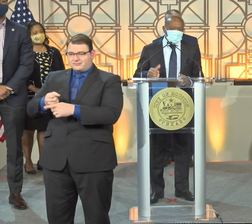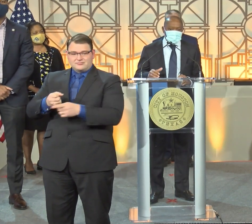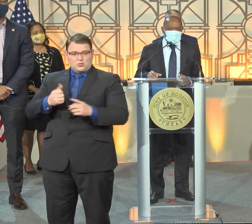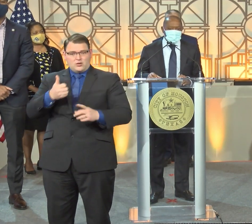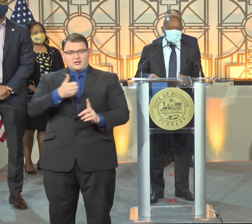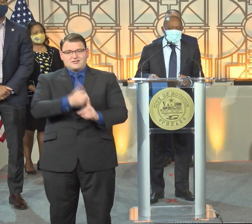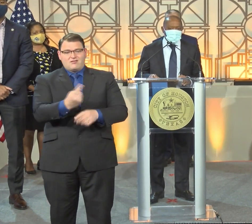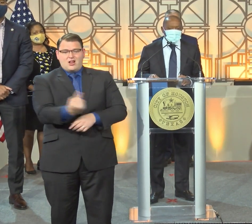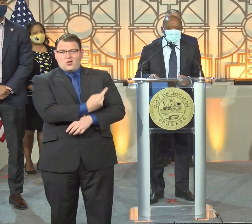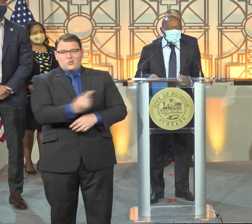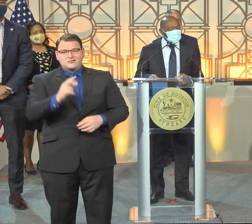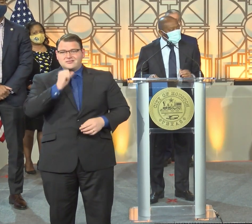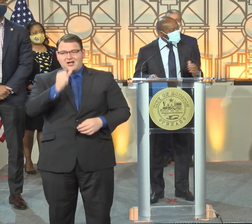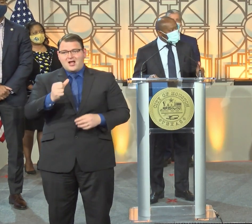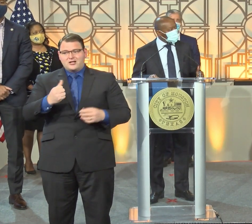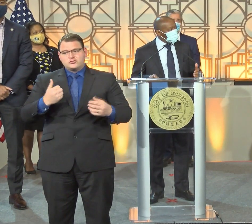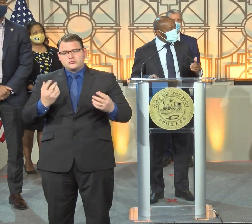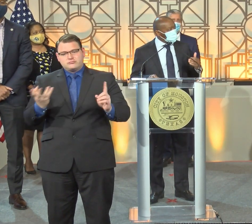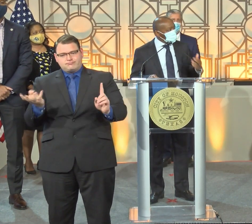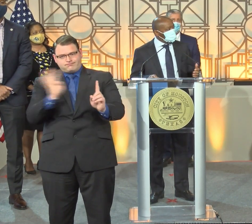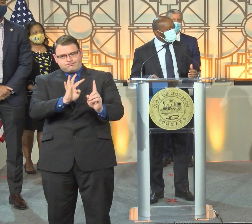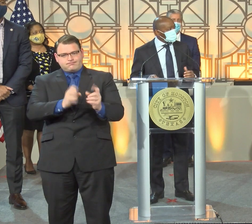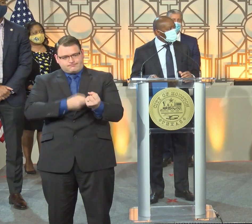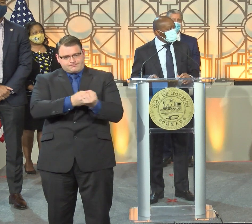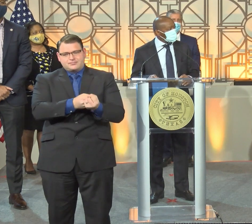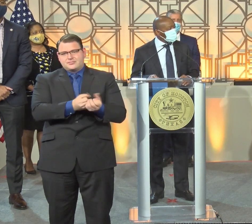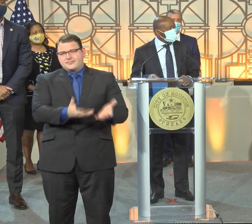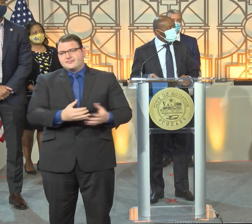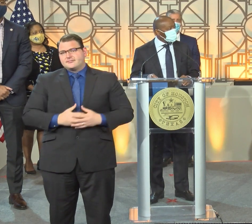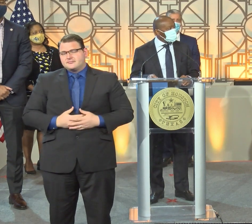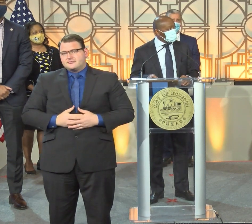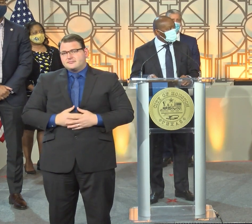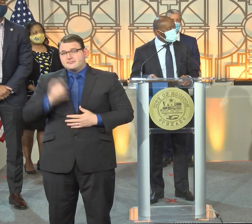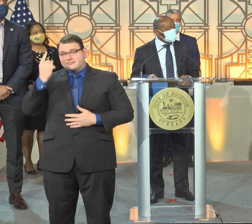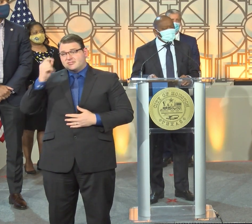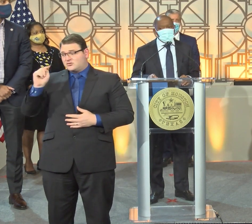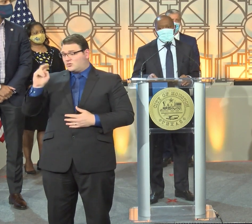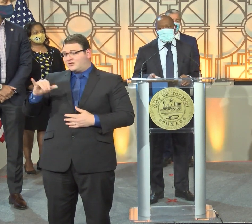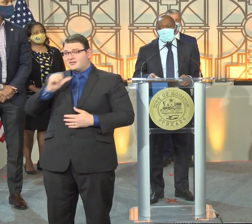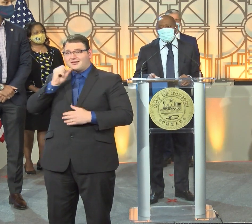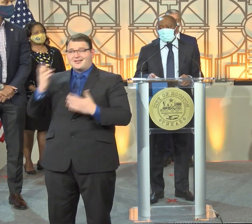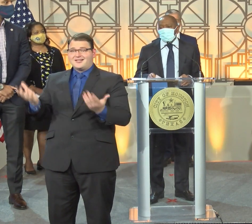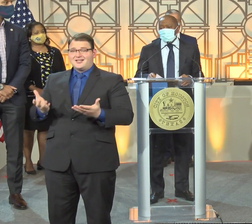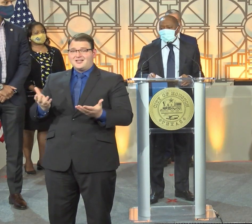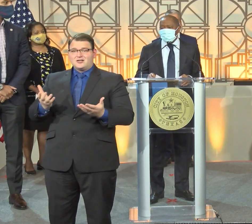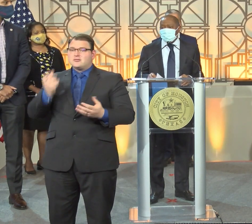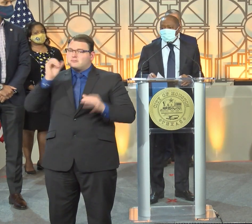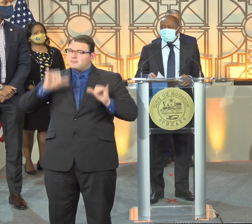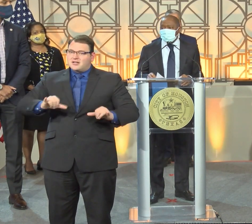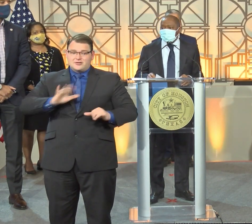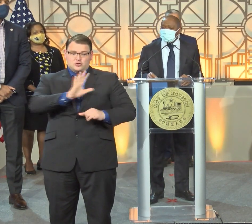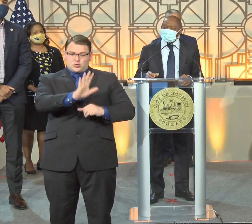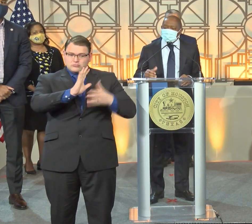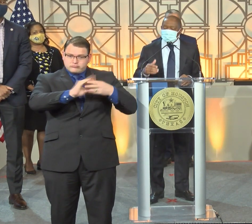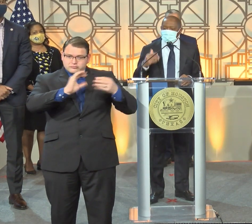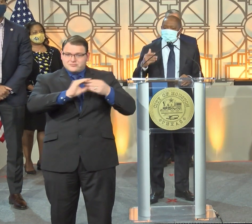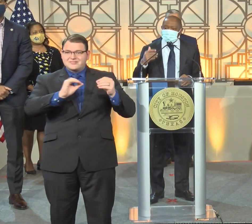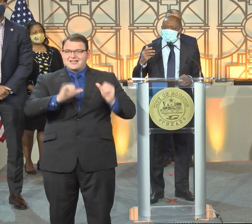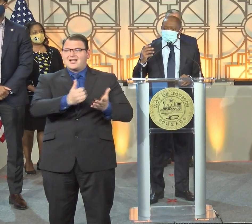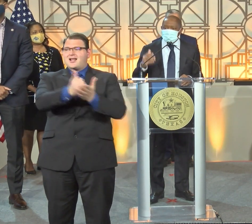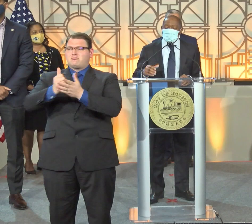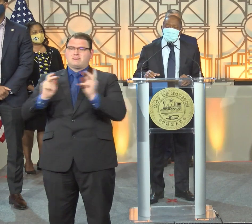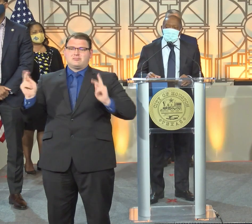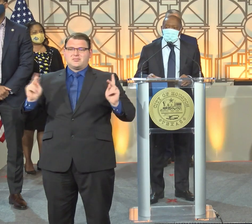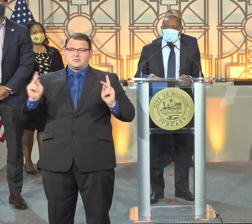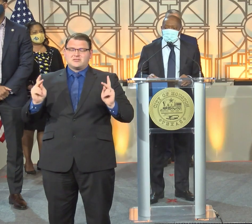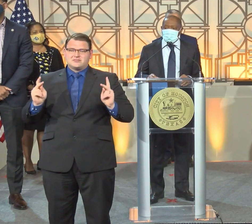Tony is not here, but your words and what you've said can benefit so many, many others. And so let me ask you all, please mask